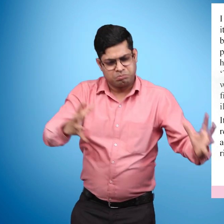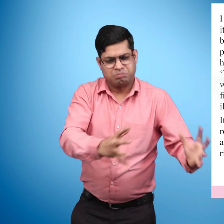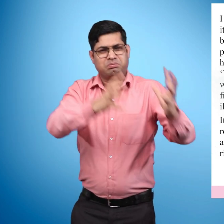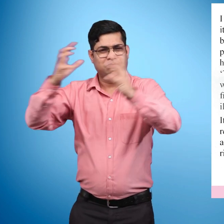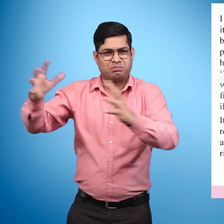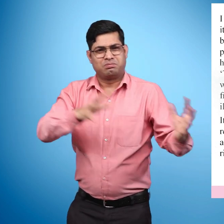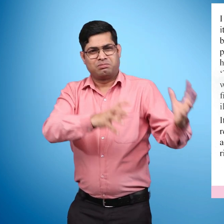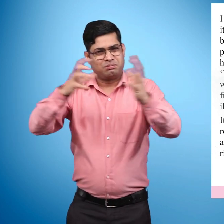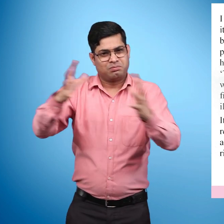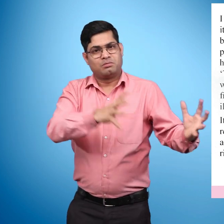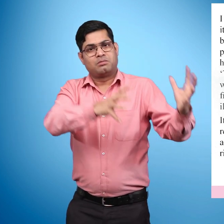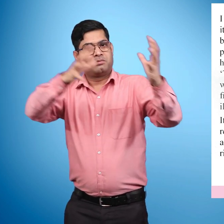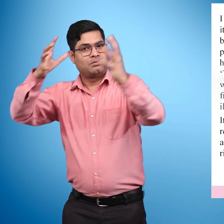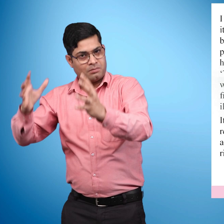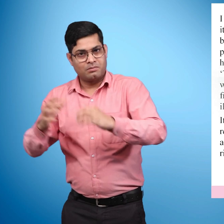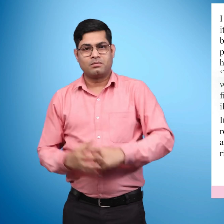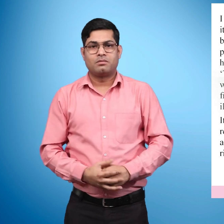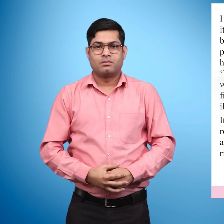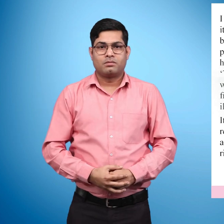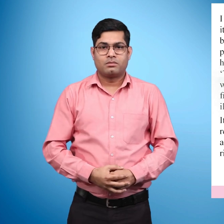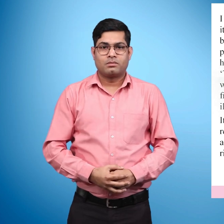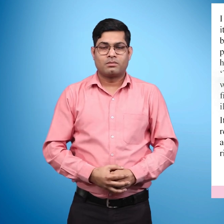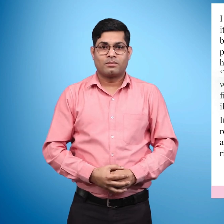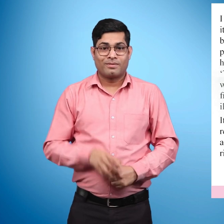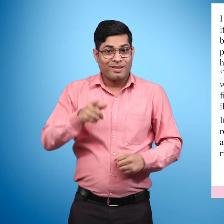it to the rightful owners.